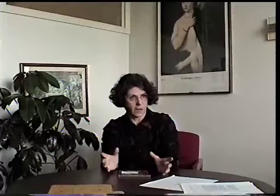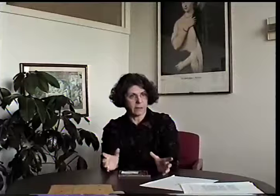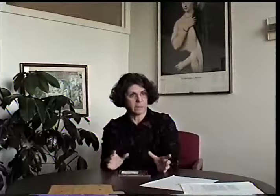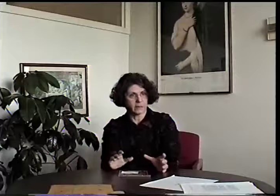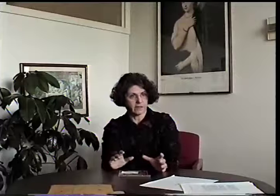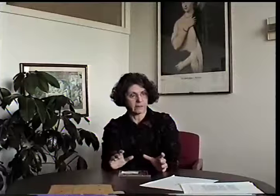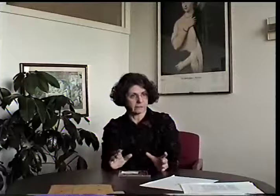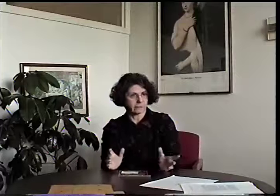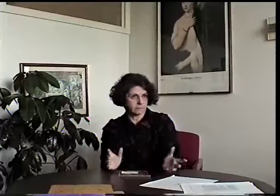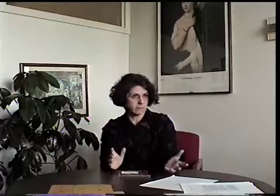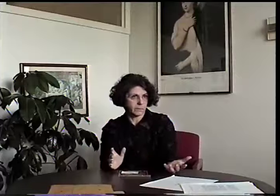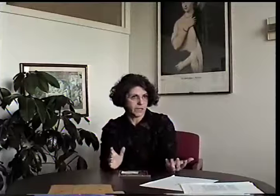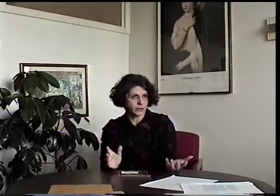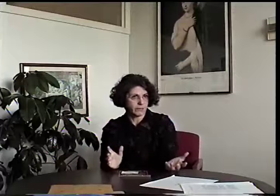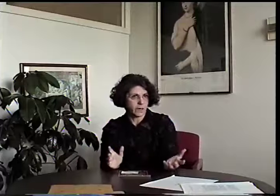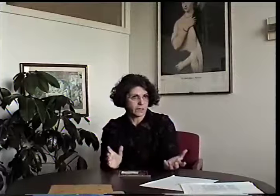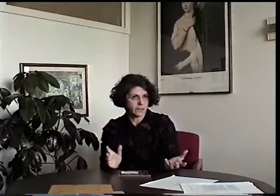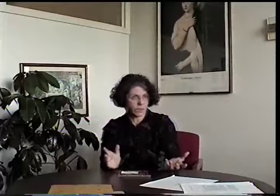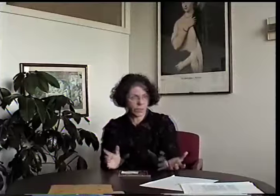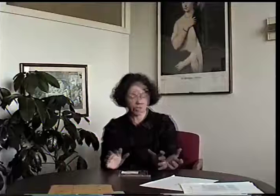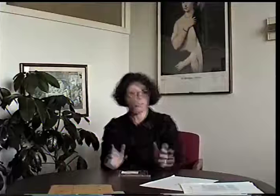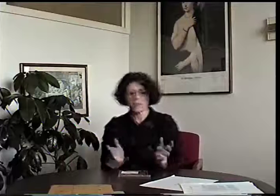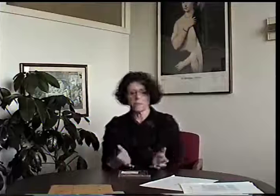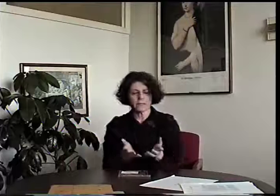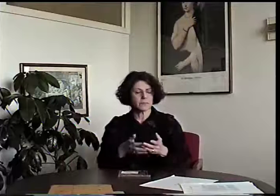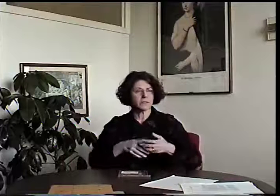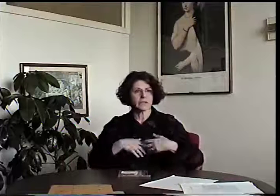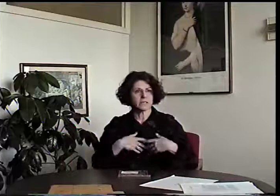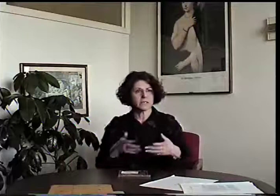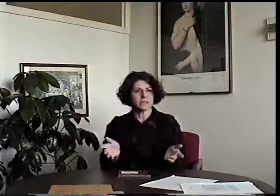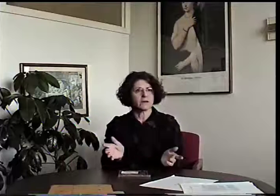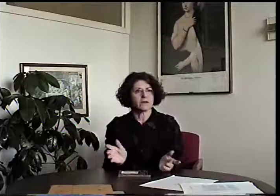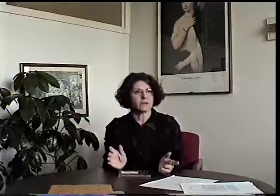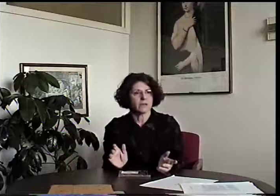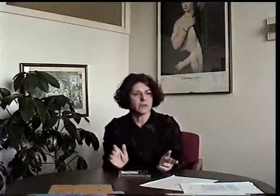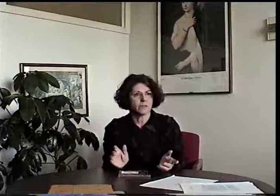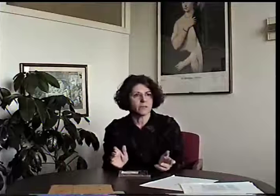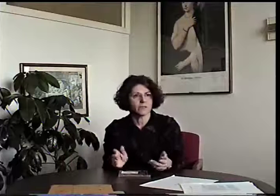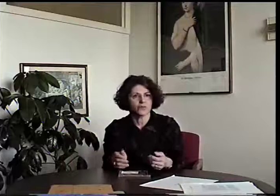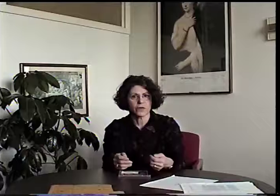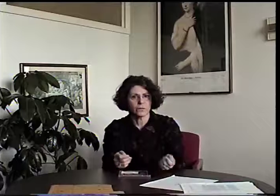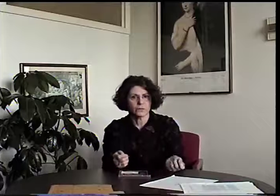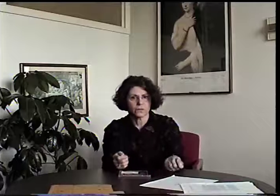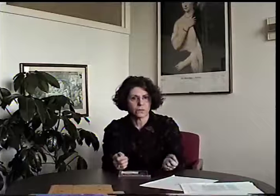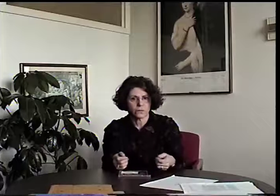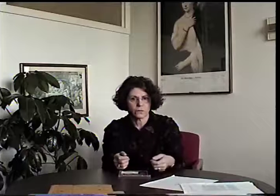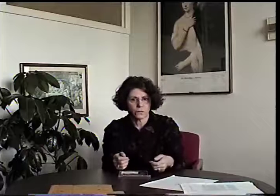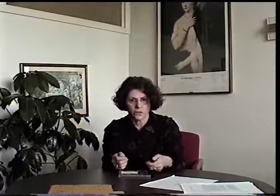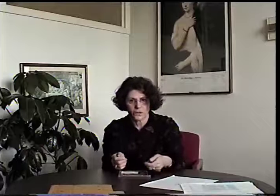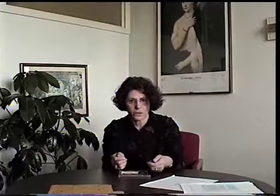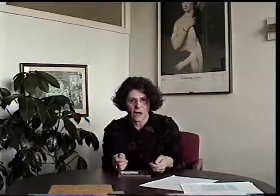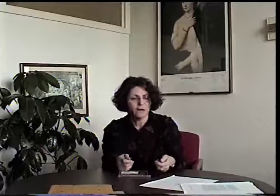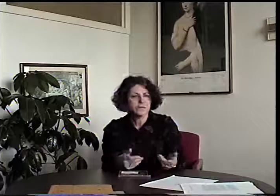unified, like metric phrase in poetry. Rhythm is something that exists in everything. I mean, there's rhythm to golf